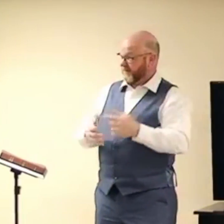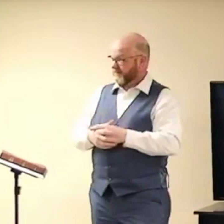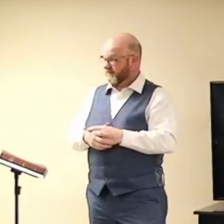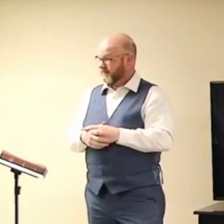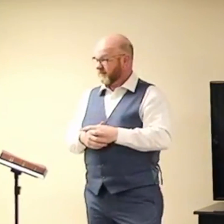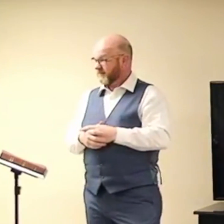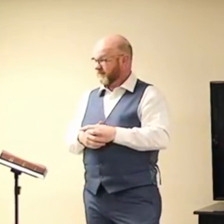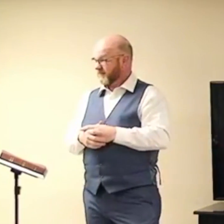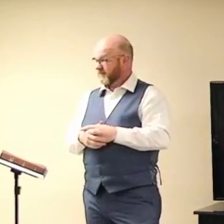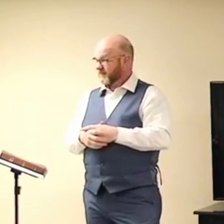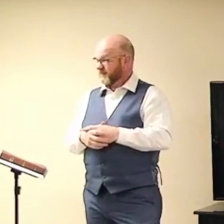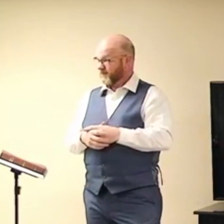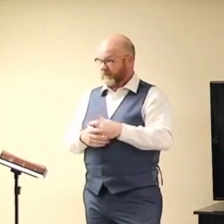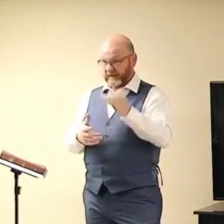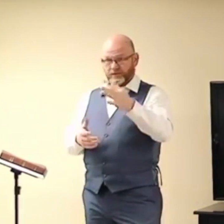So what do you think about that?